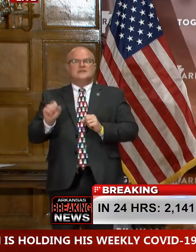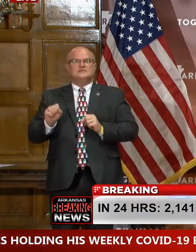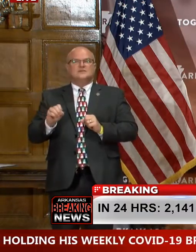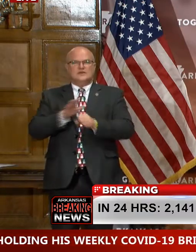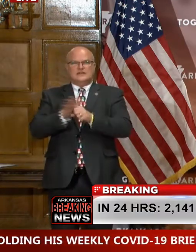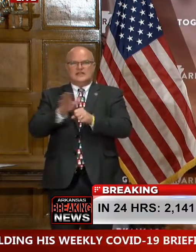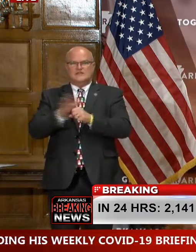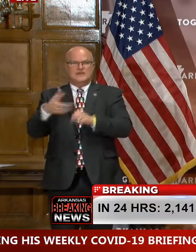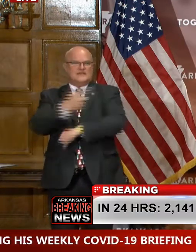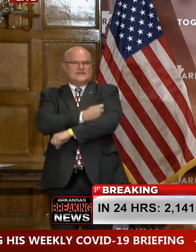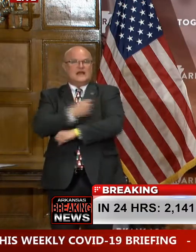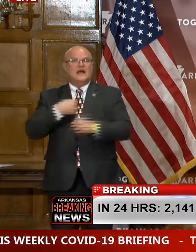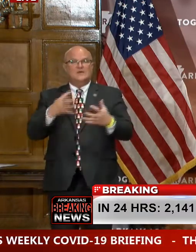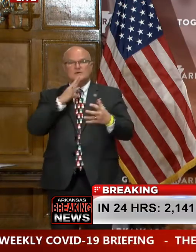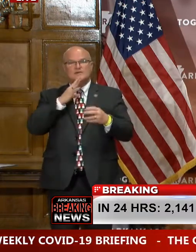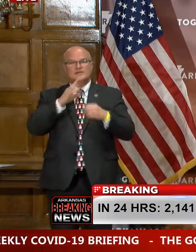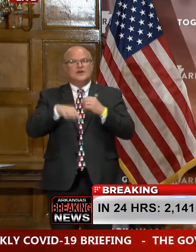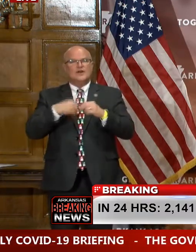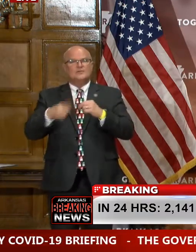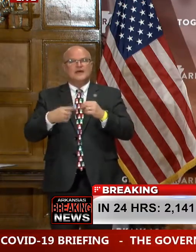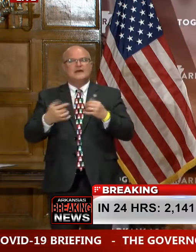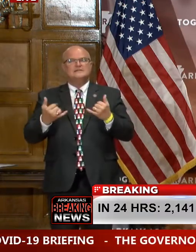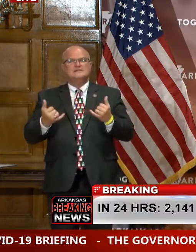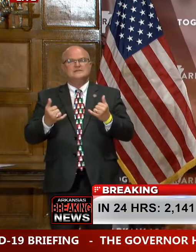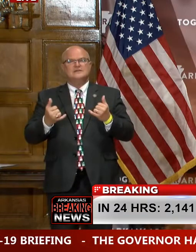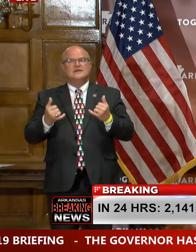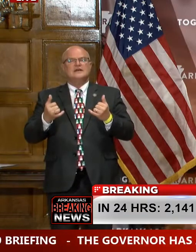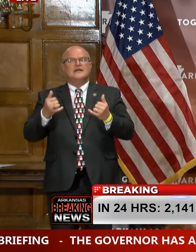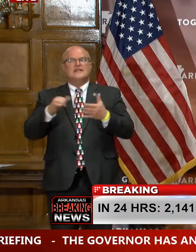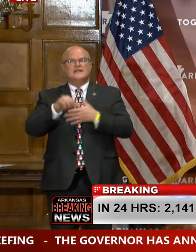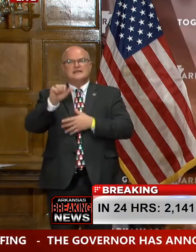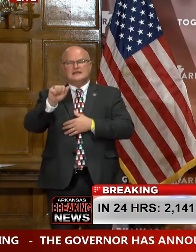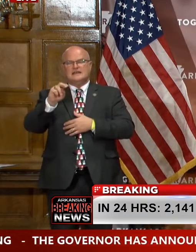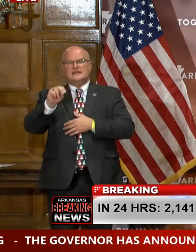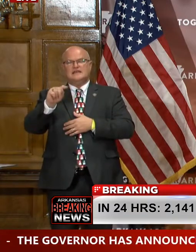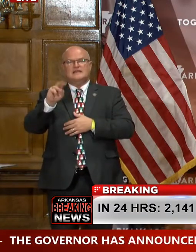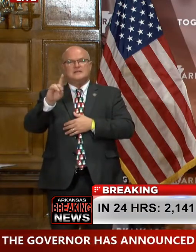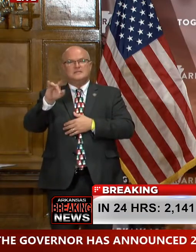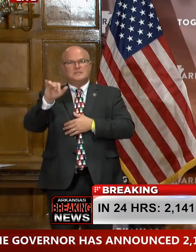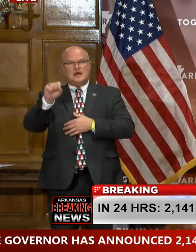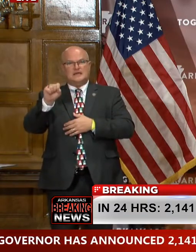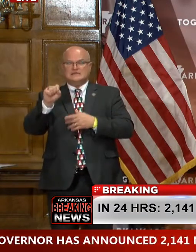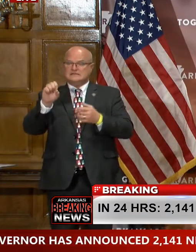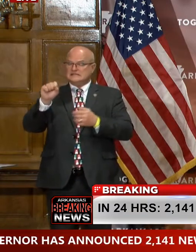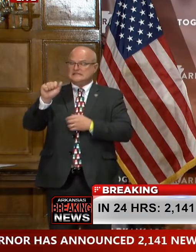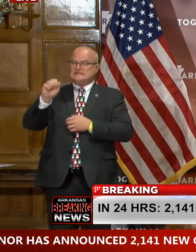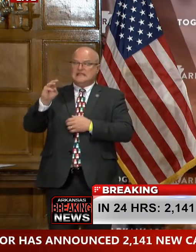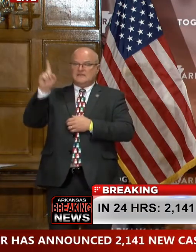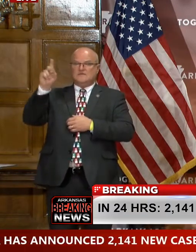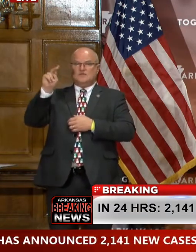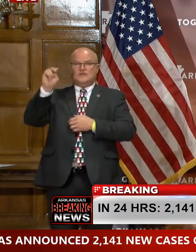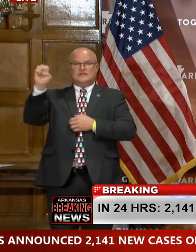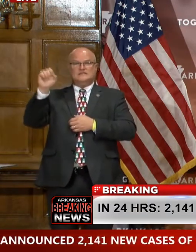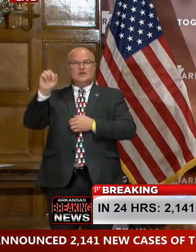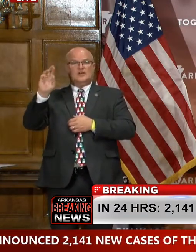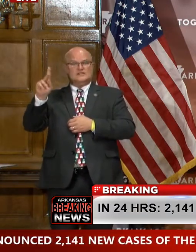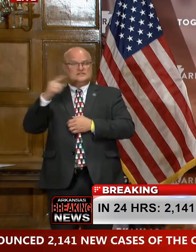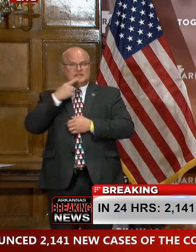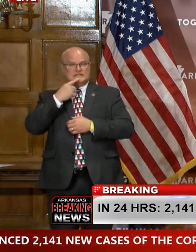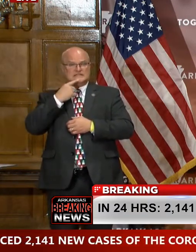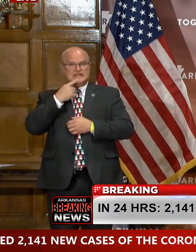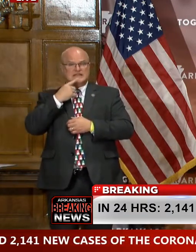enough of the vaccines. I want to turn a little bit to the monoclonal antibodies, as was mentioned by Sam. These have been available to